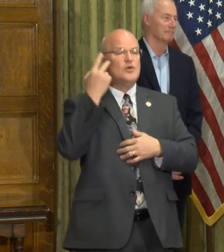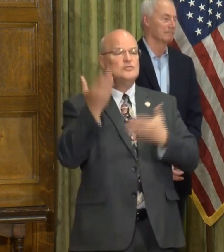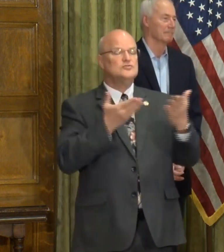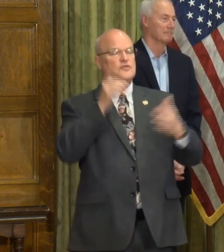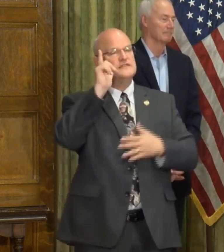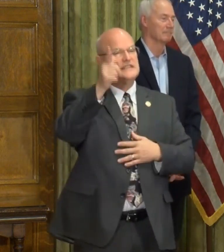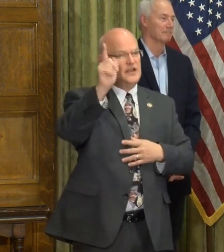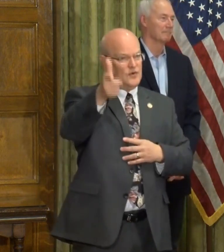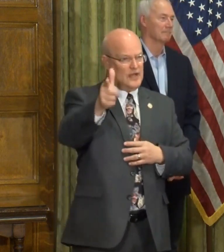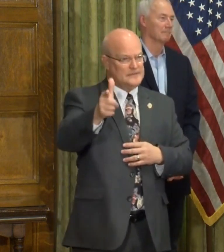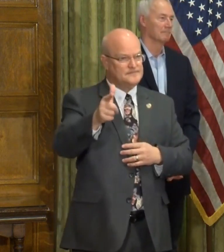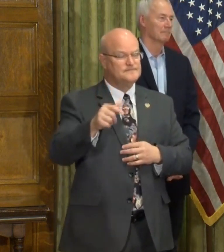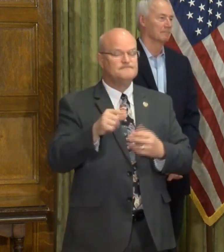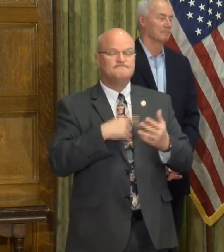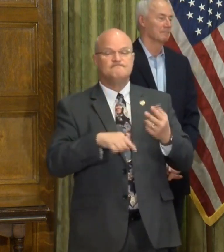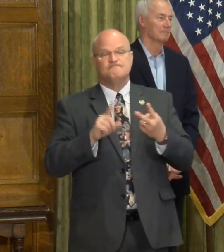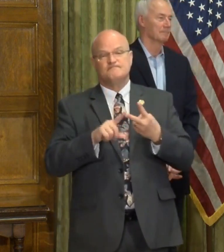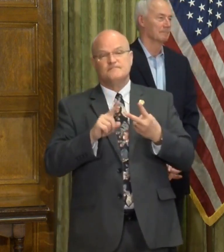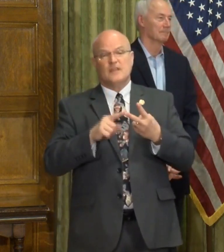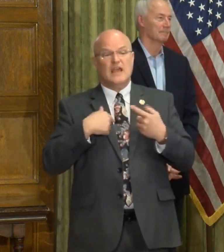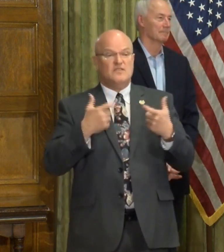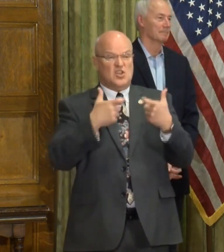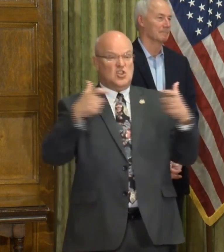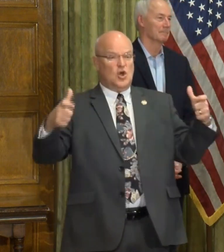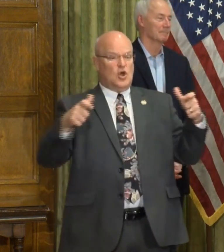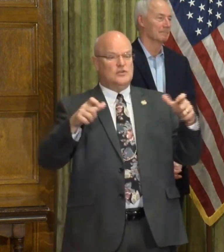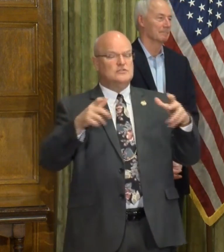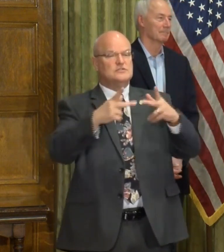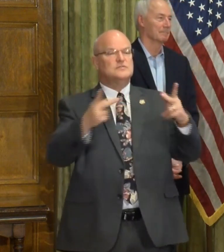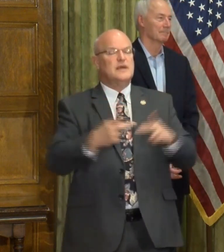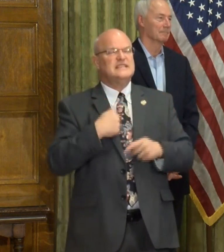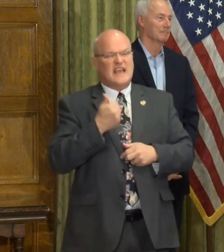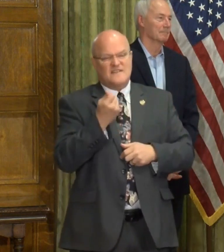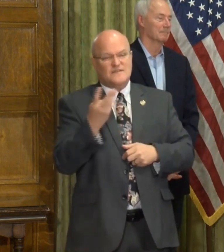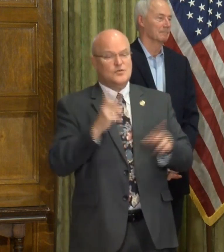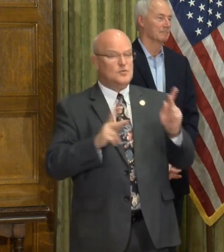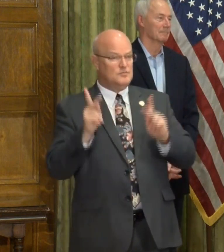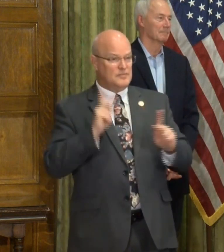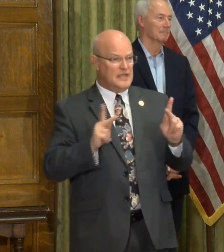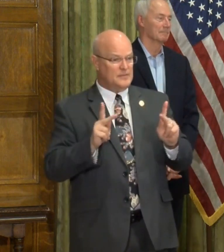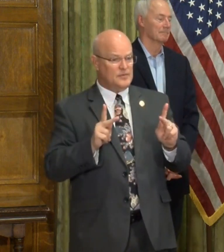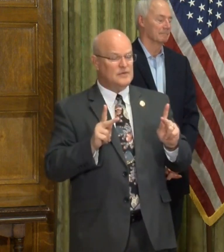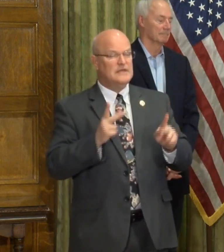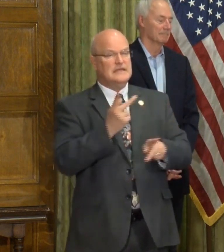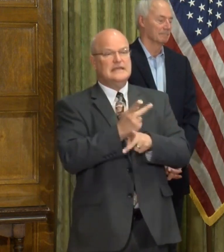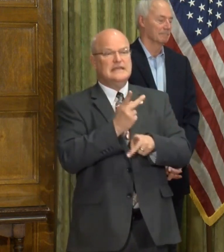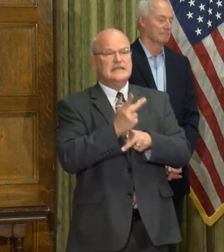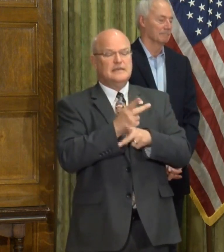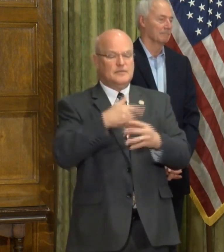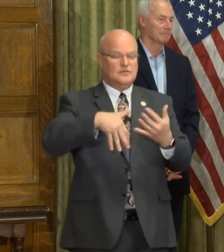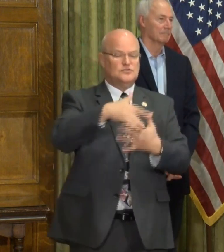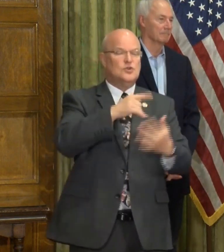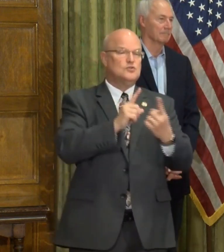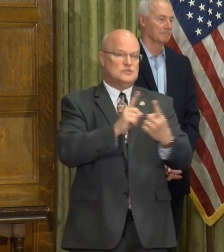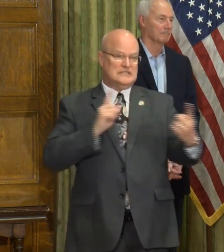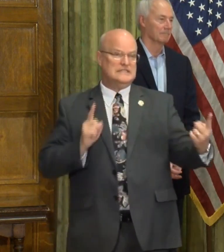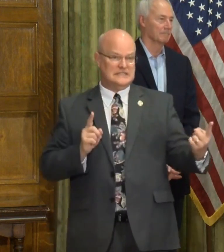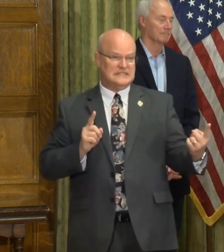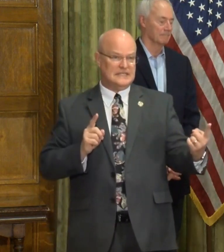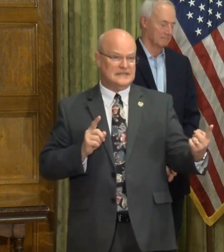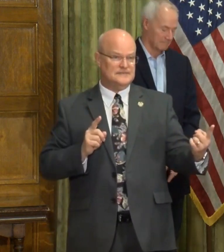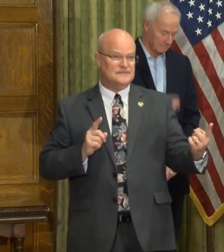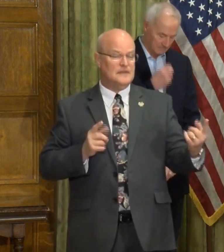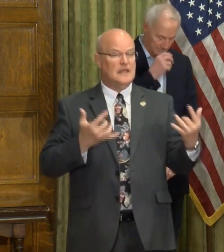memorial service later on. Another would be to have it in a larger space and just have fewer people, maintaining